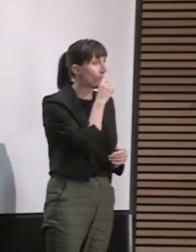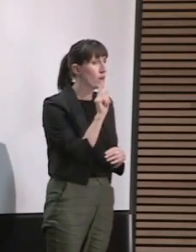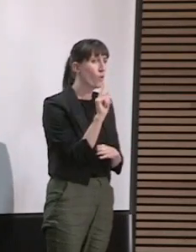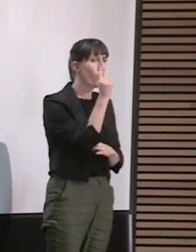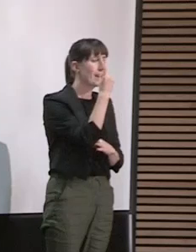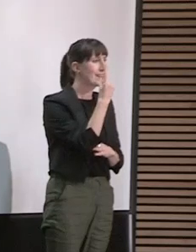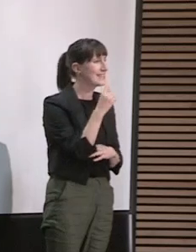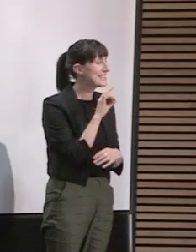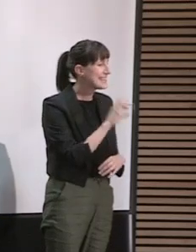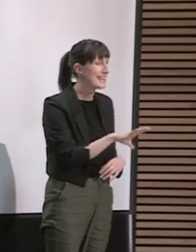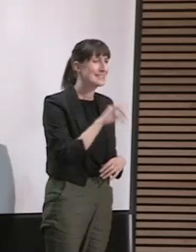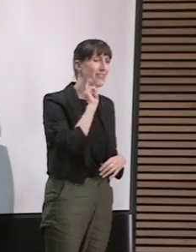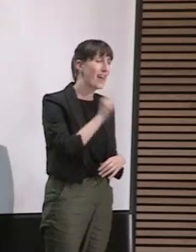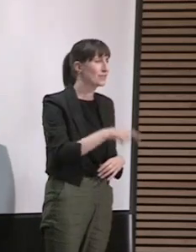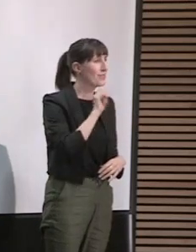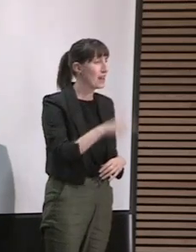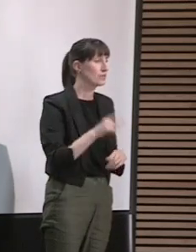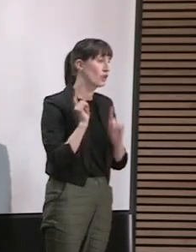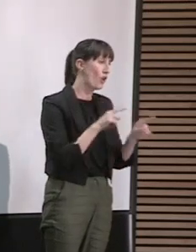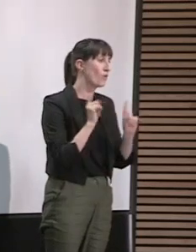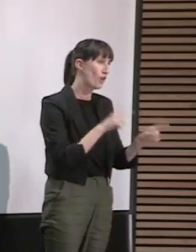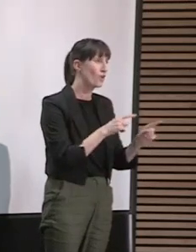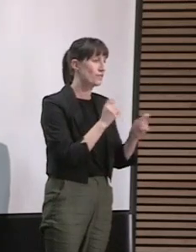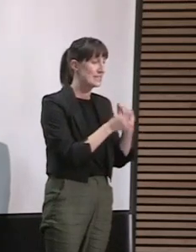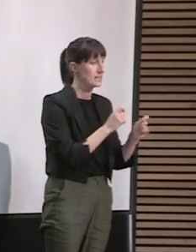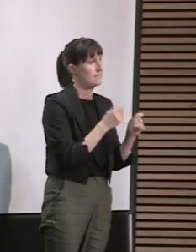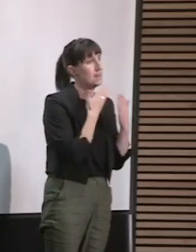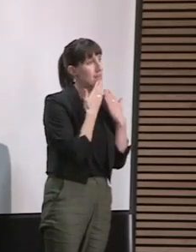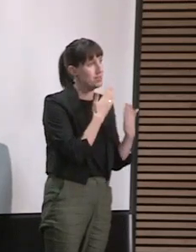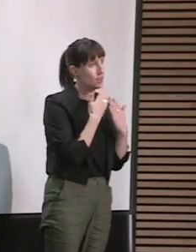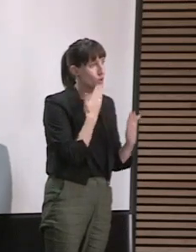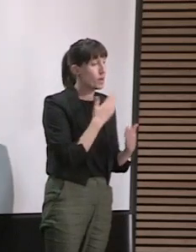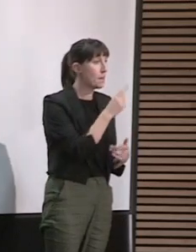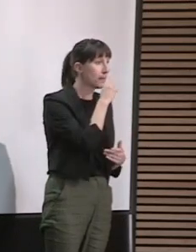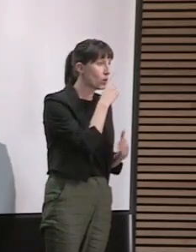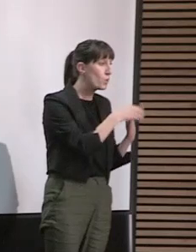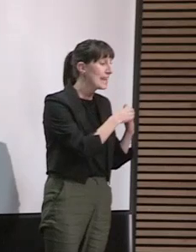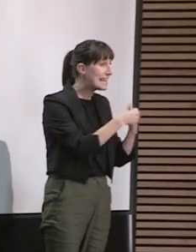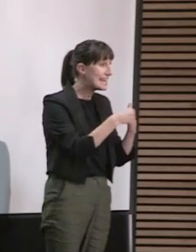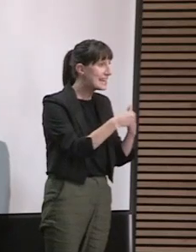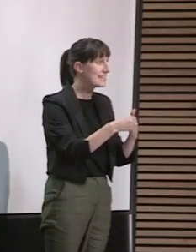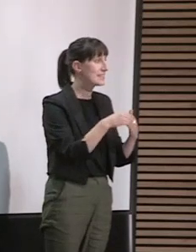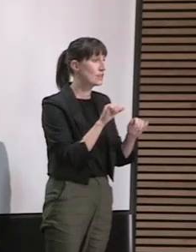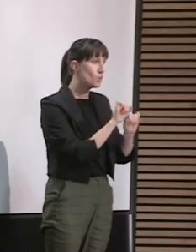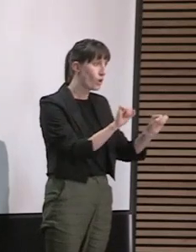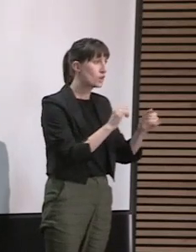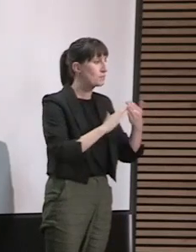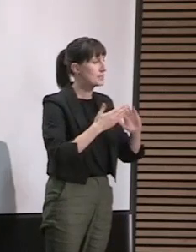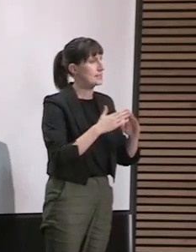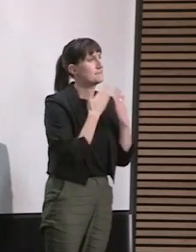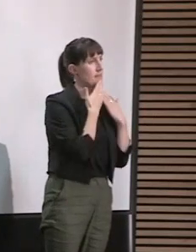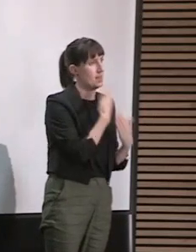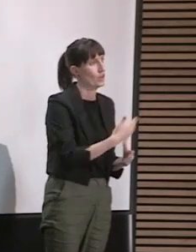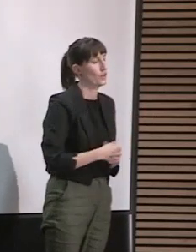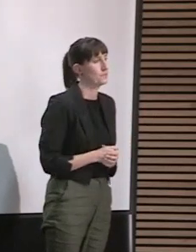have recently been tested and also the leaders in the community who are supporting the testing effort within their communities.